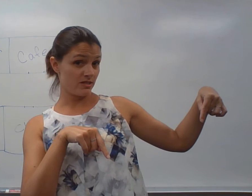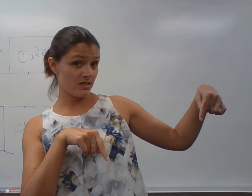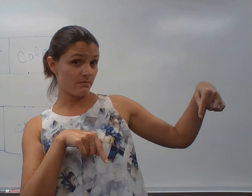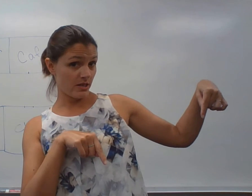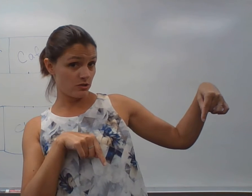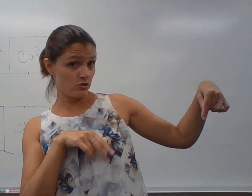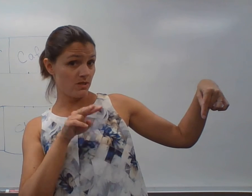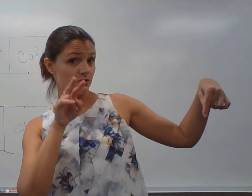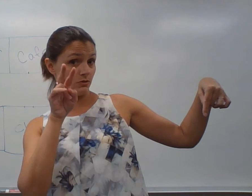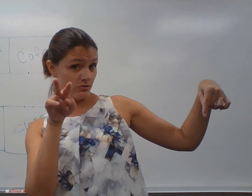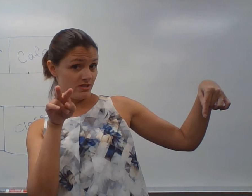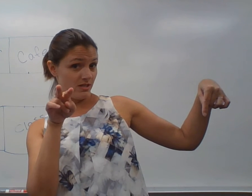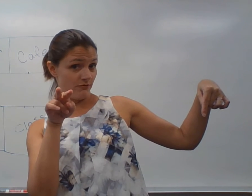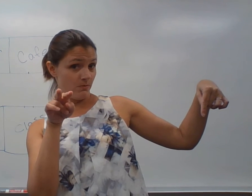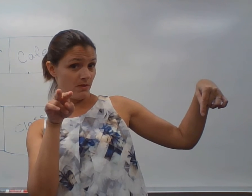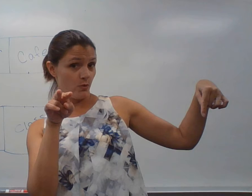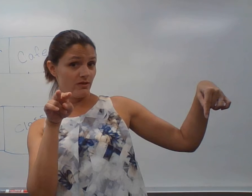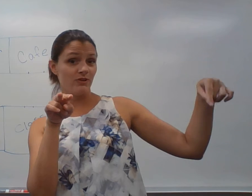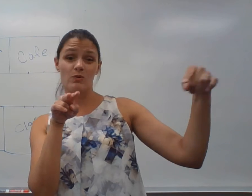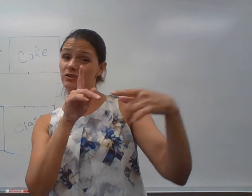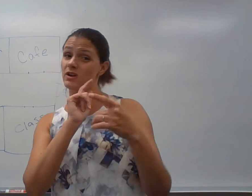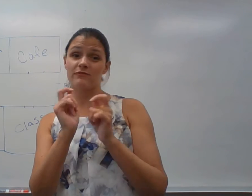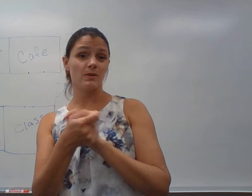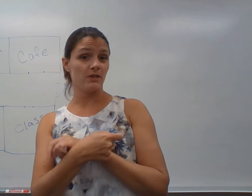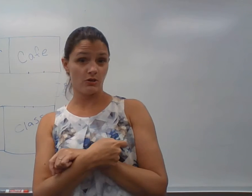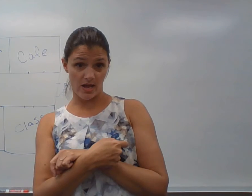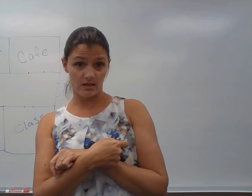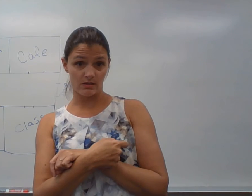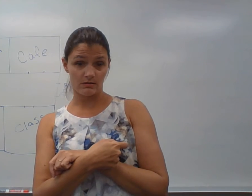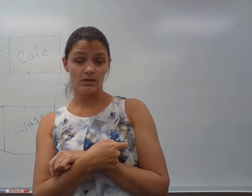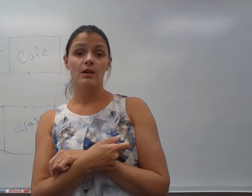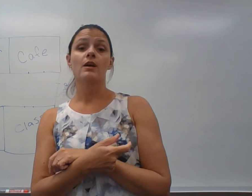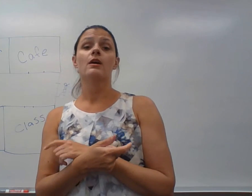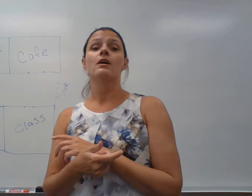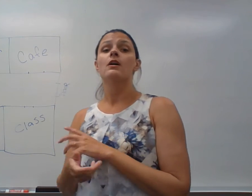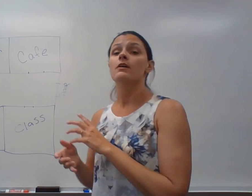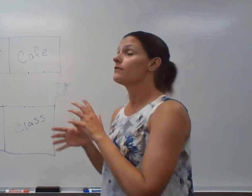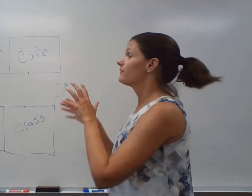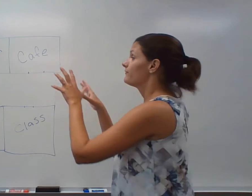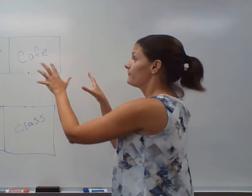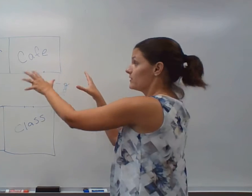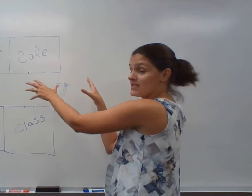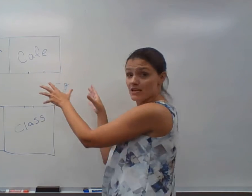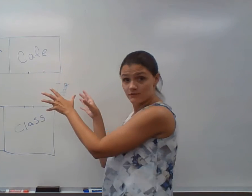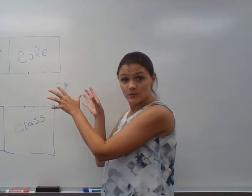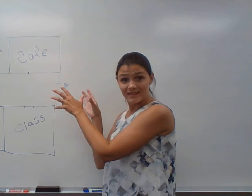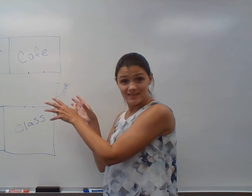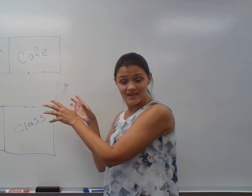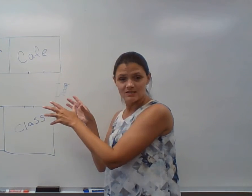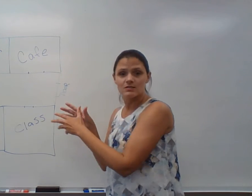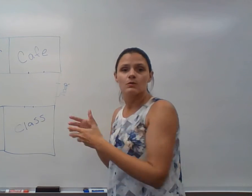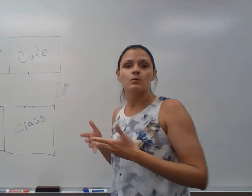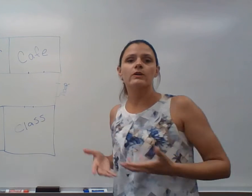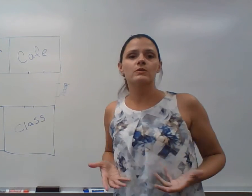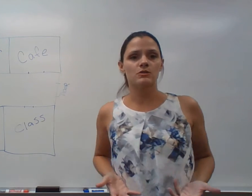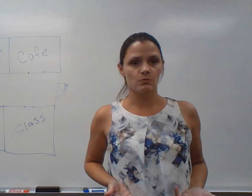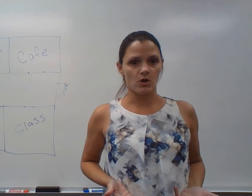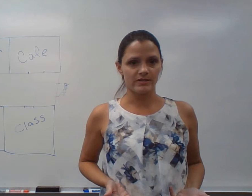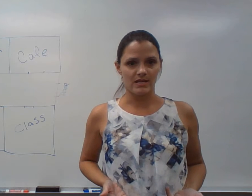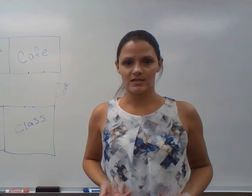step next to me so you're seeing it from my point of view, or you got to flip it in your head. For the sake of doing this, we're going to assume we're all standing